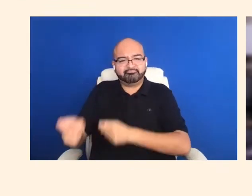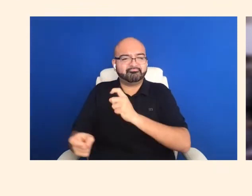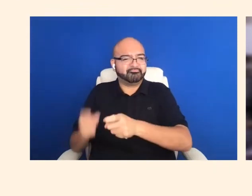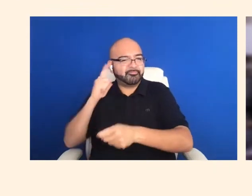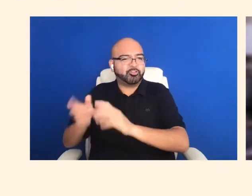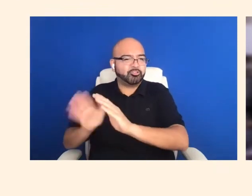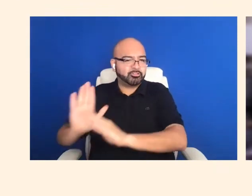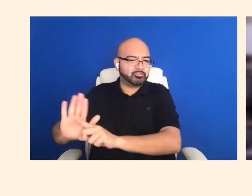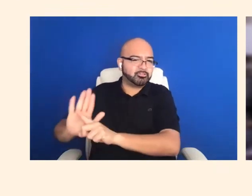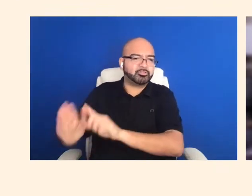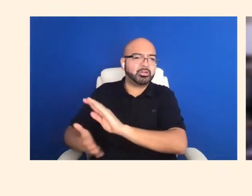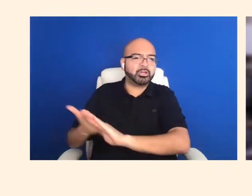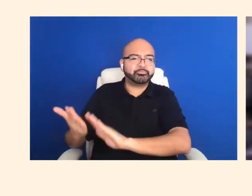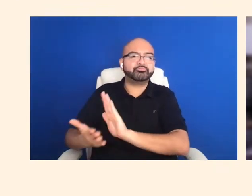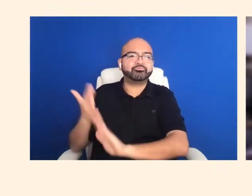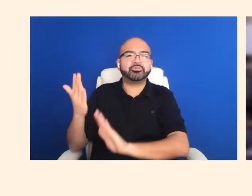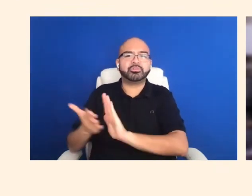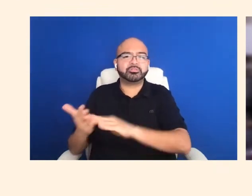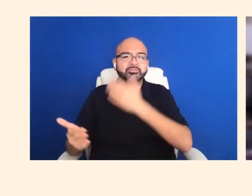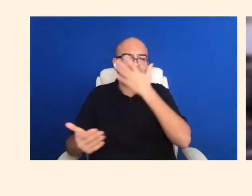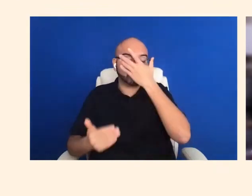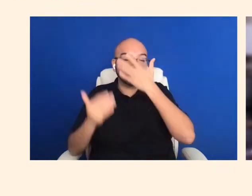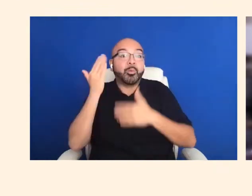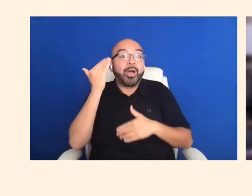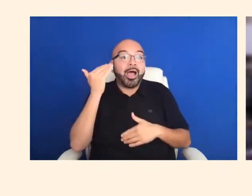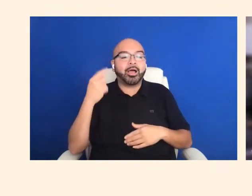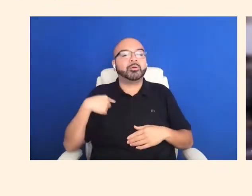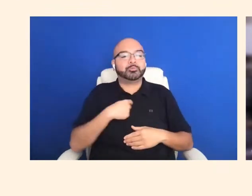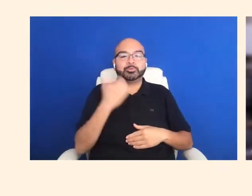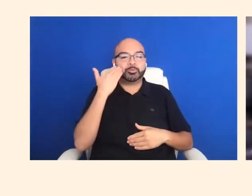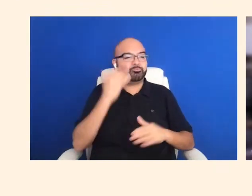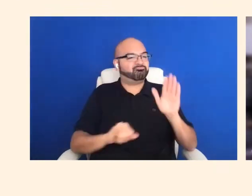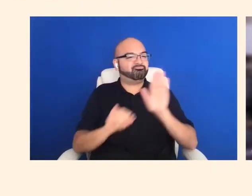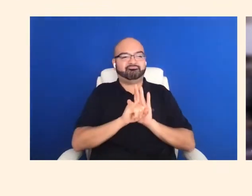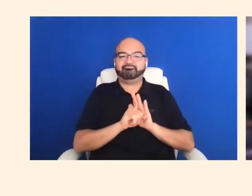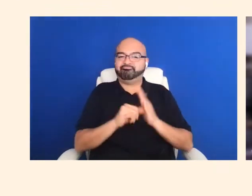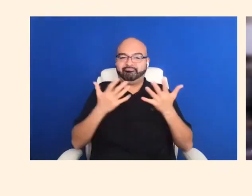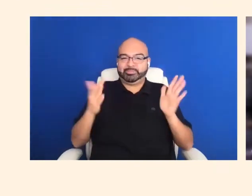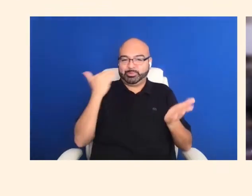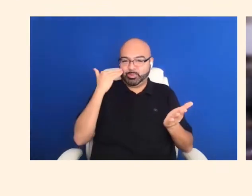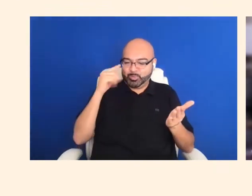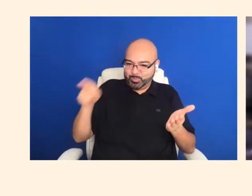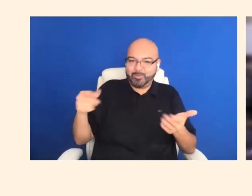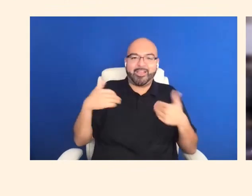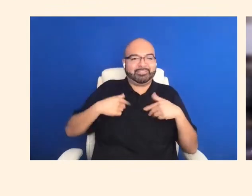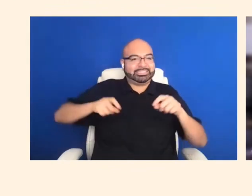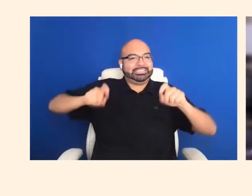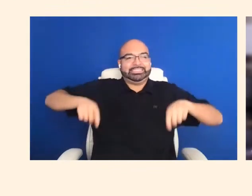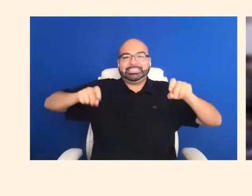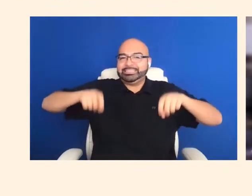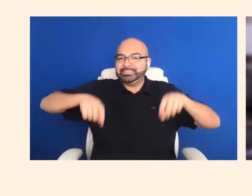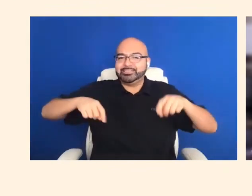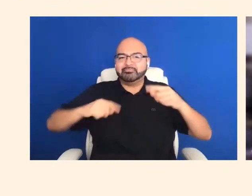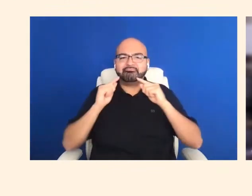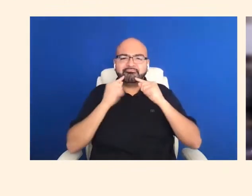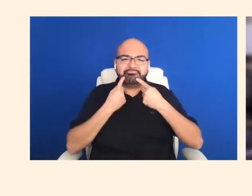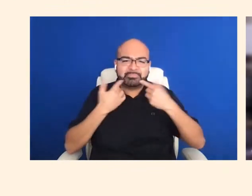because we knew that there was a need, an imperative need.